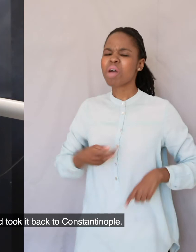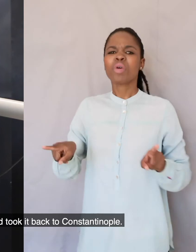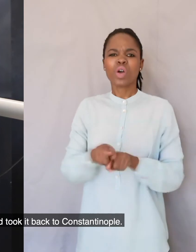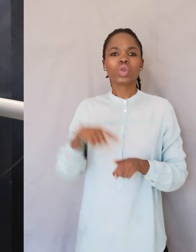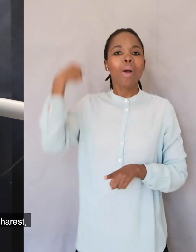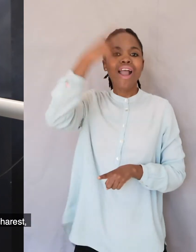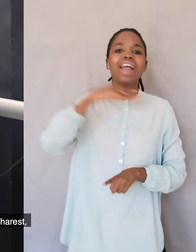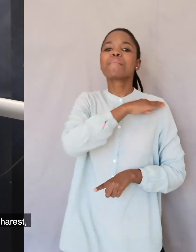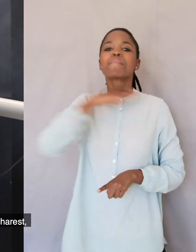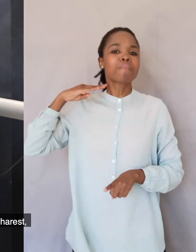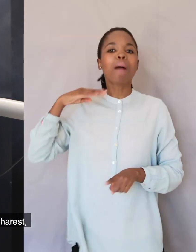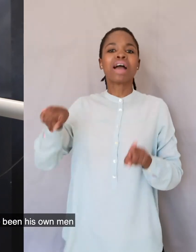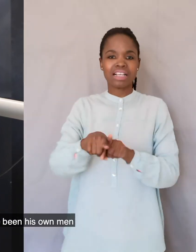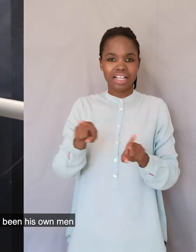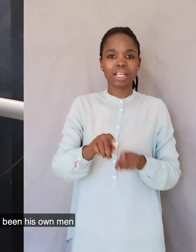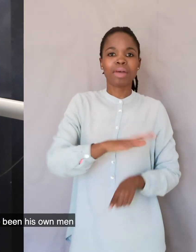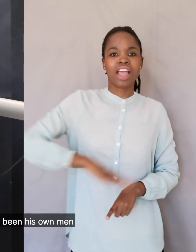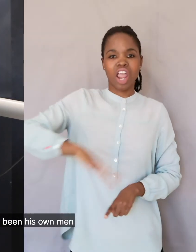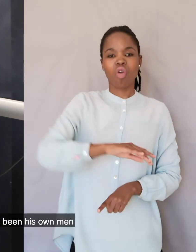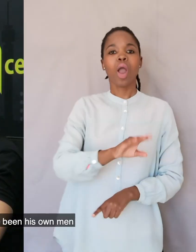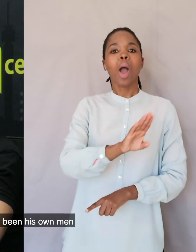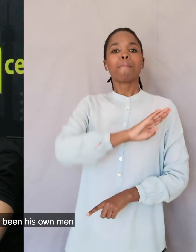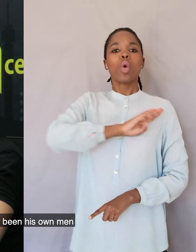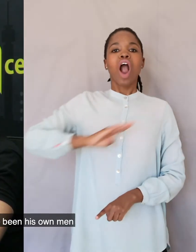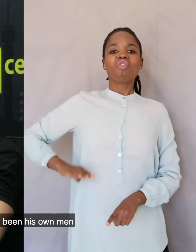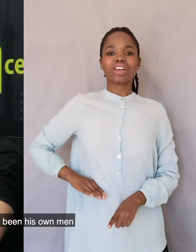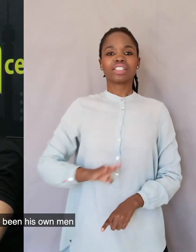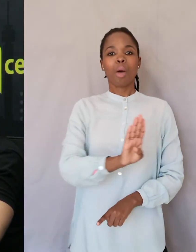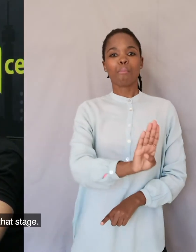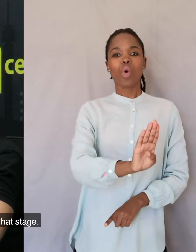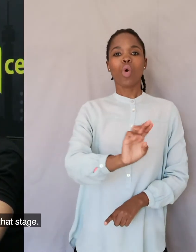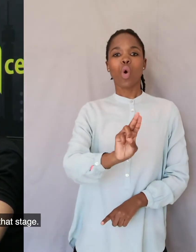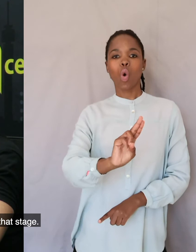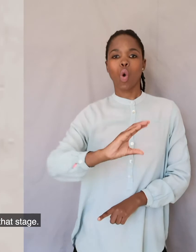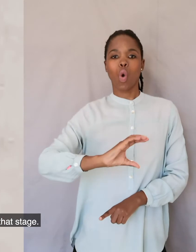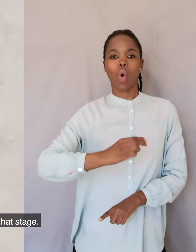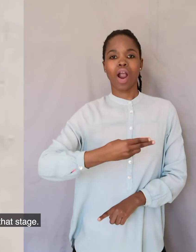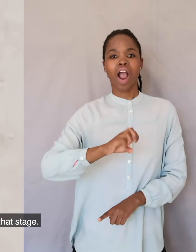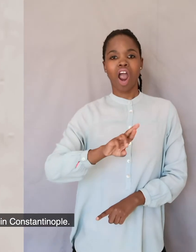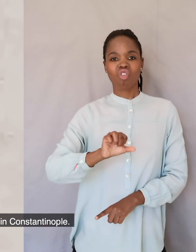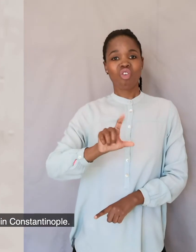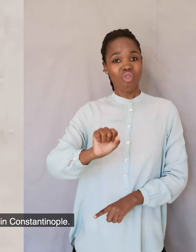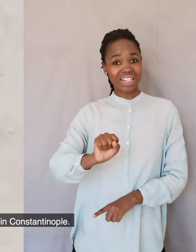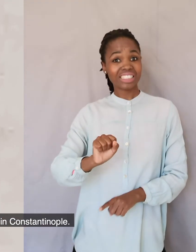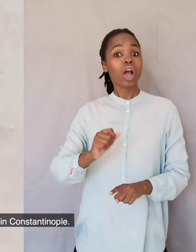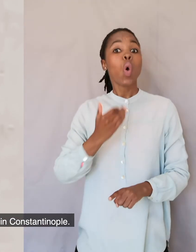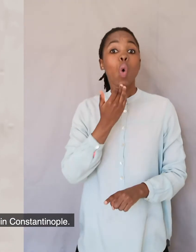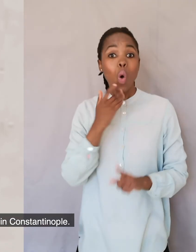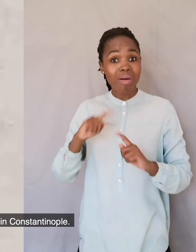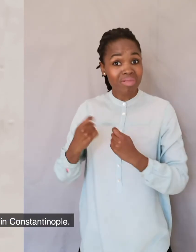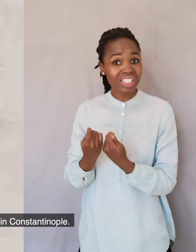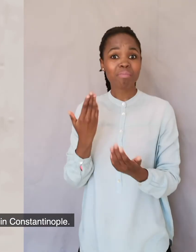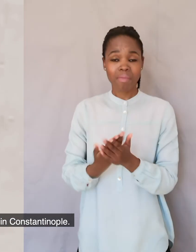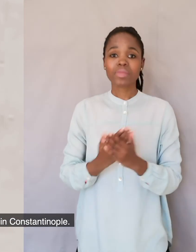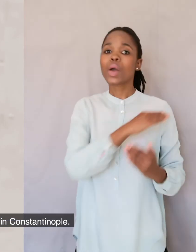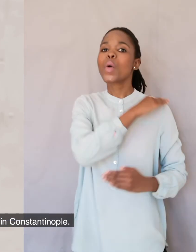took it back to Constantinople. Yeah, it was near Bucharest, and they say it could even have been his own men who beheaded him at that stage. And it was displayed on a stick